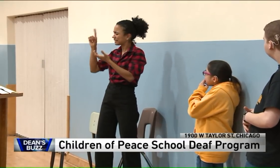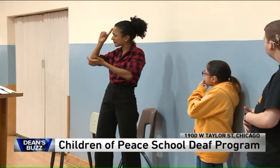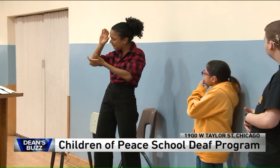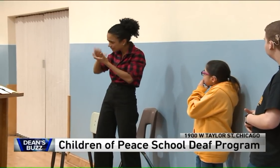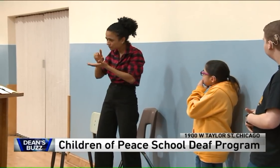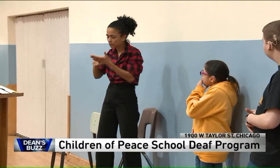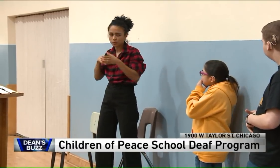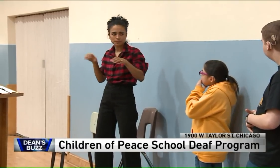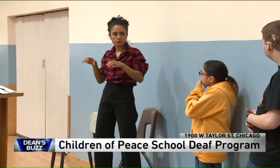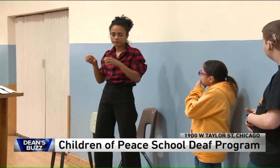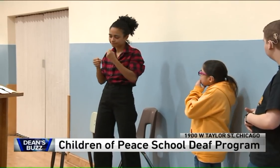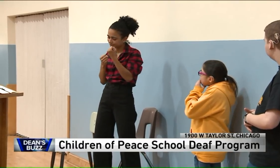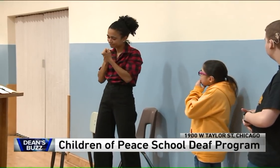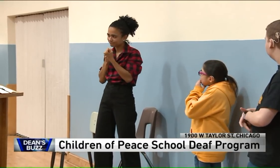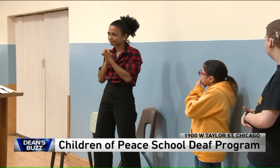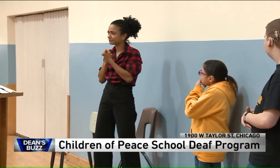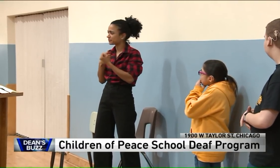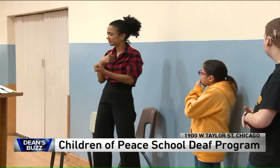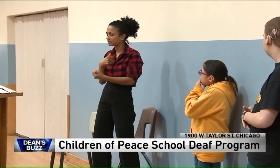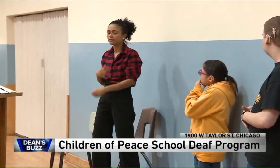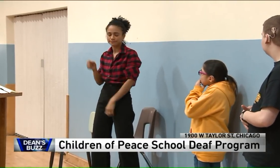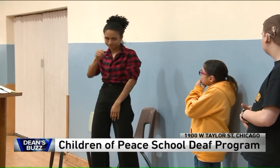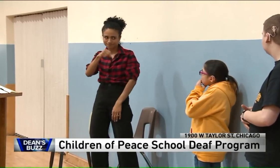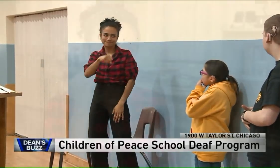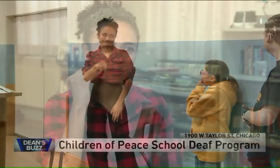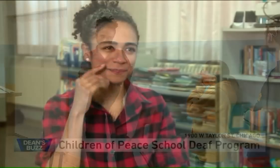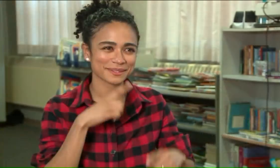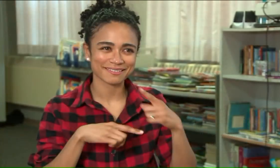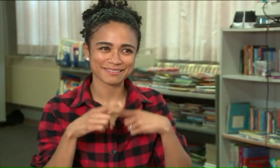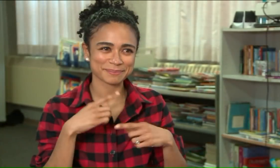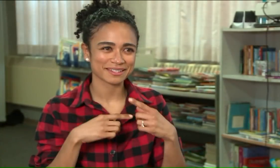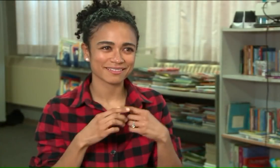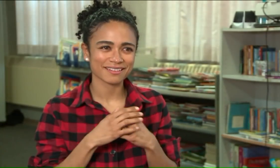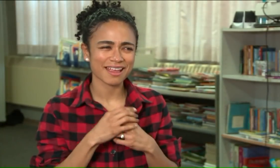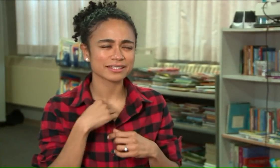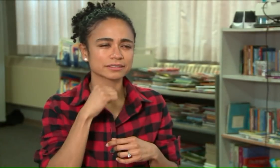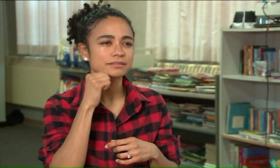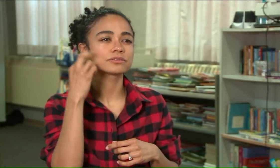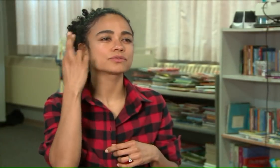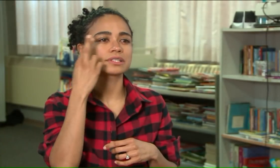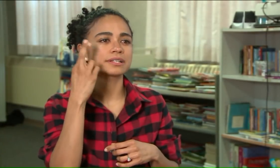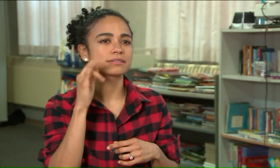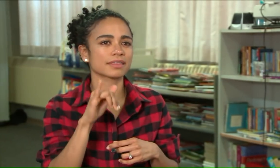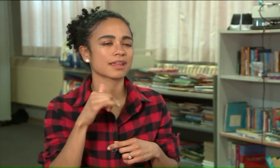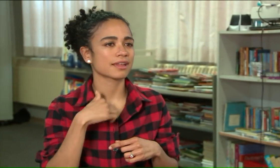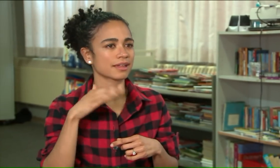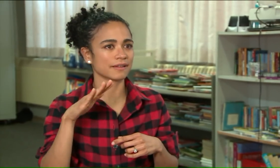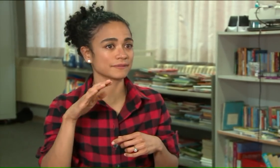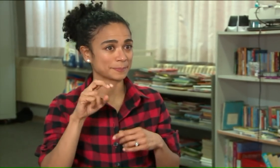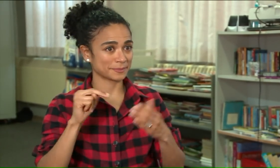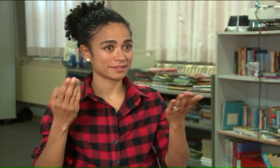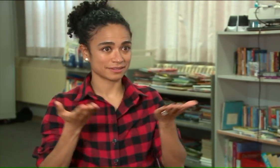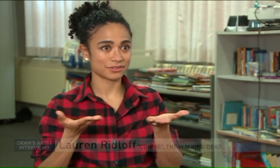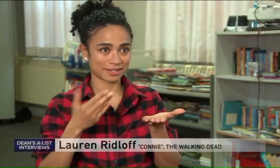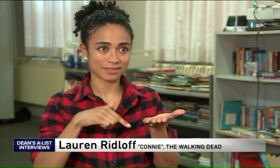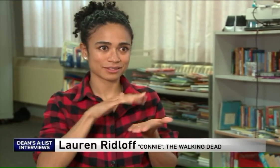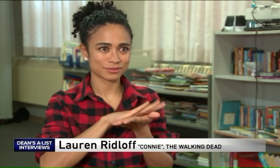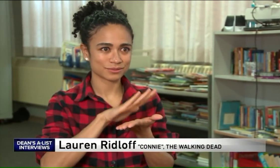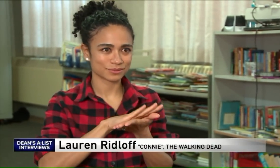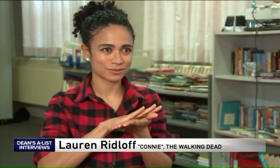interpreter, Candace Hart Hathaway. I feel like it's a homecoming. I didn't realize that I hadn't